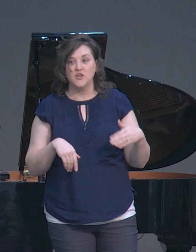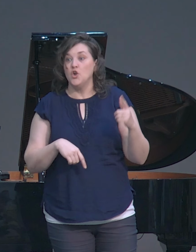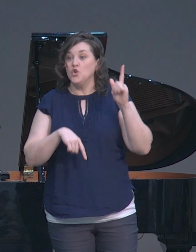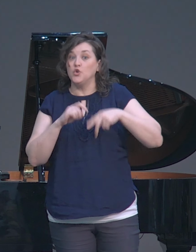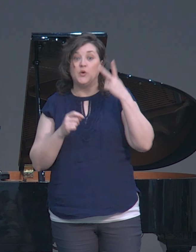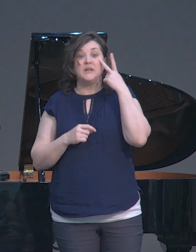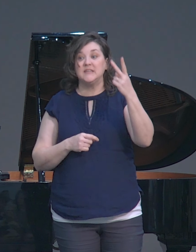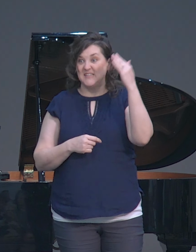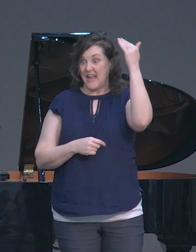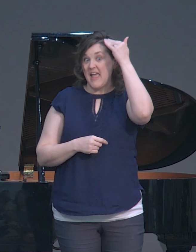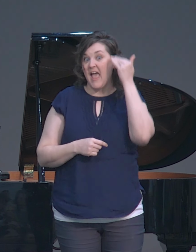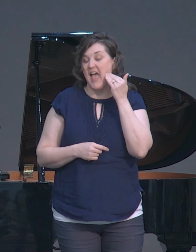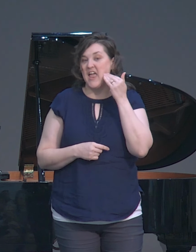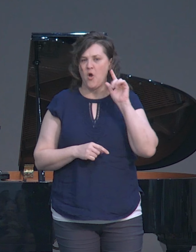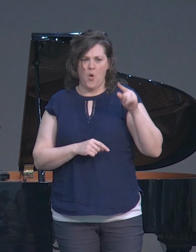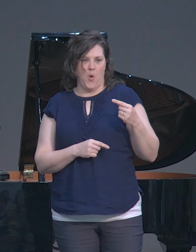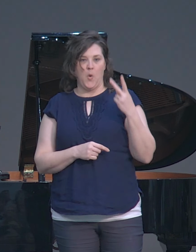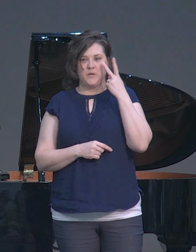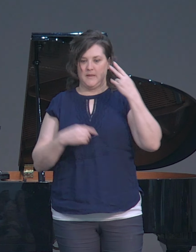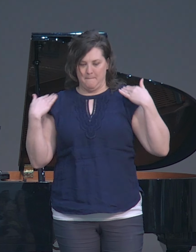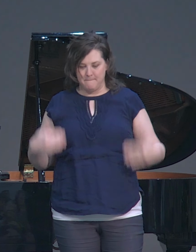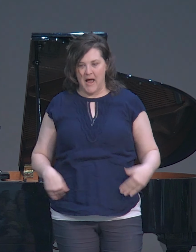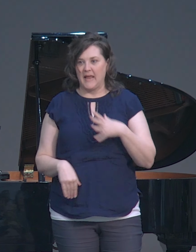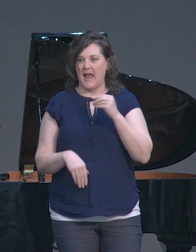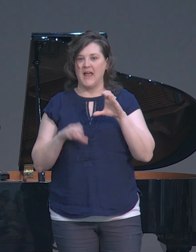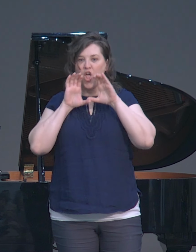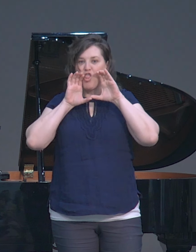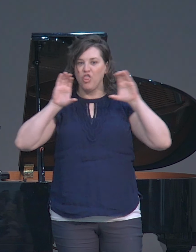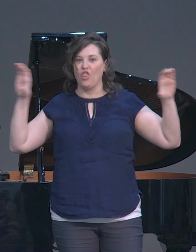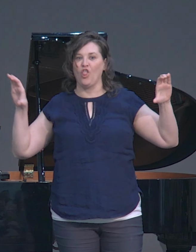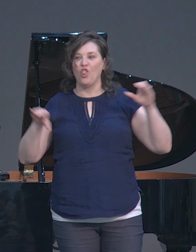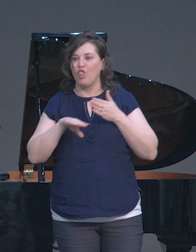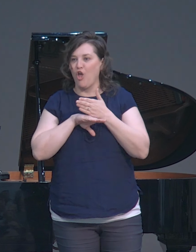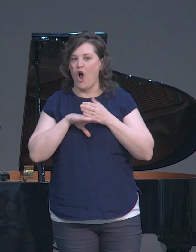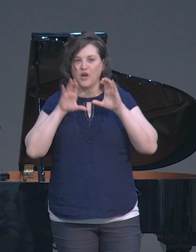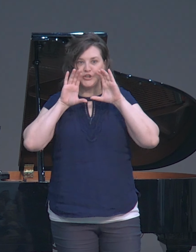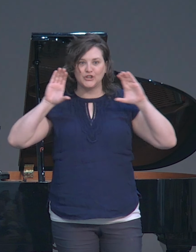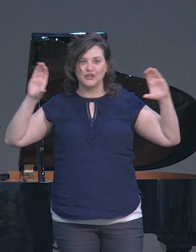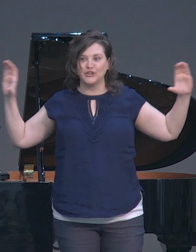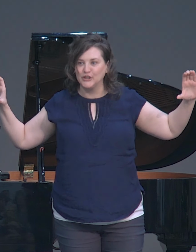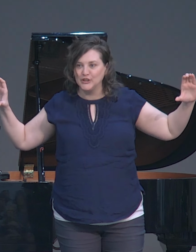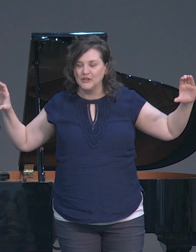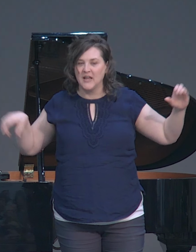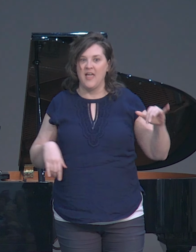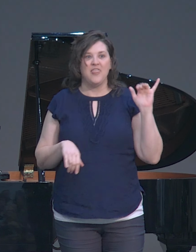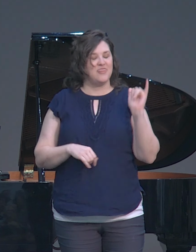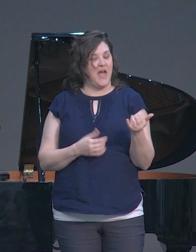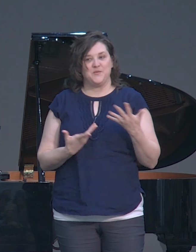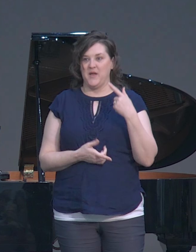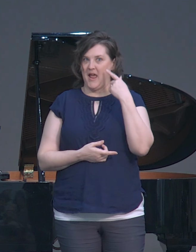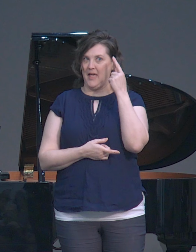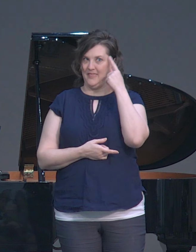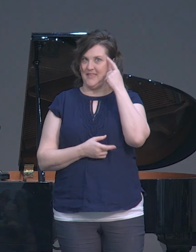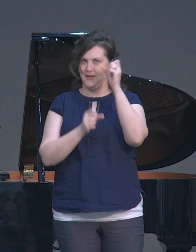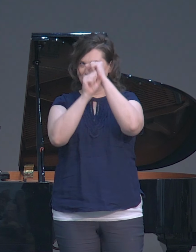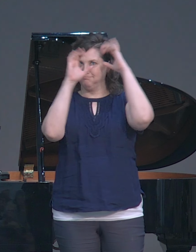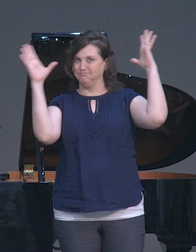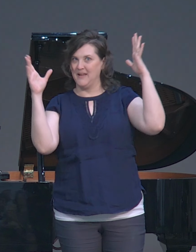You could only see his body and a log. And that's exactly what I think of when